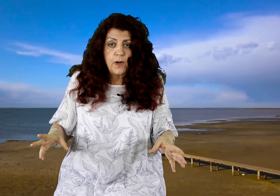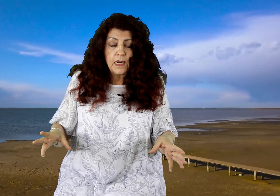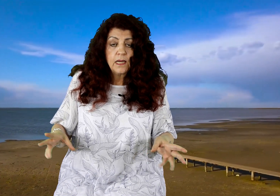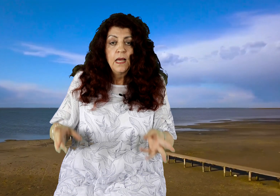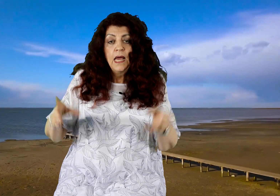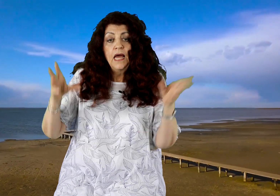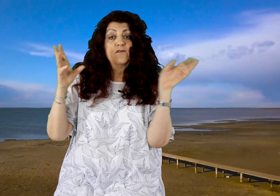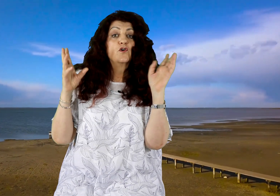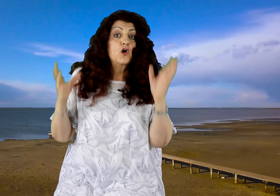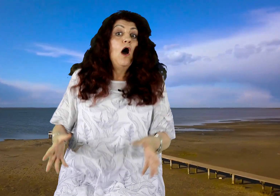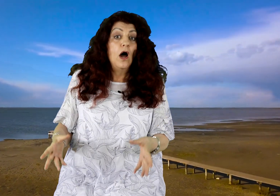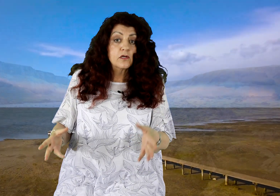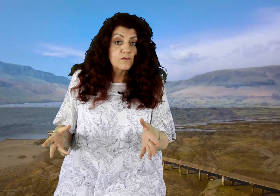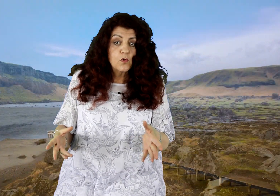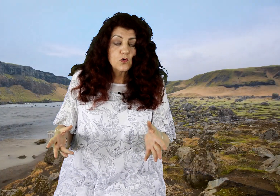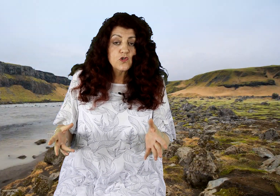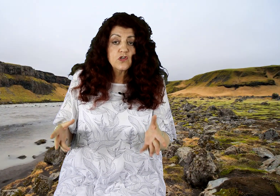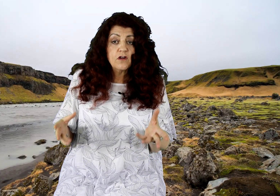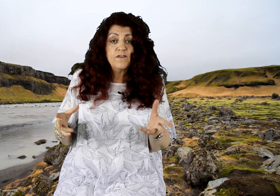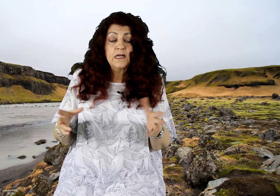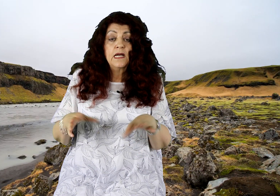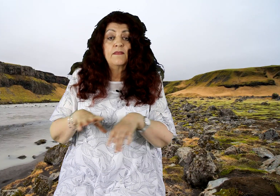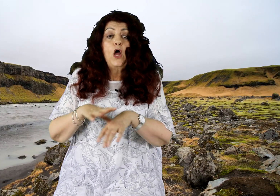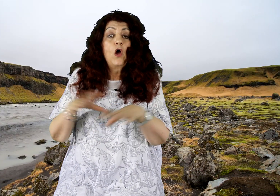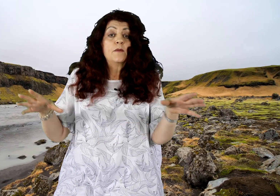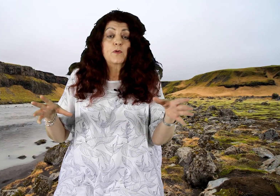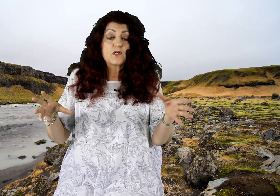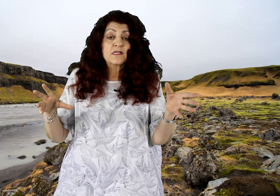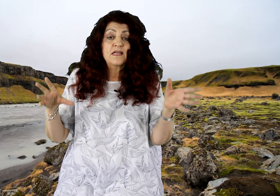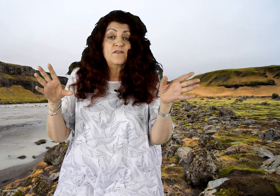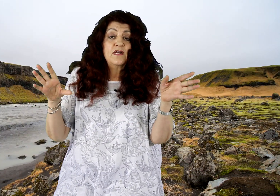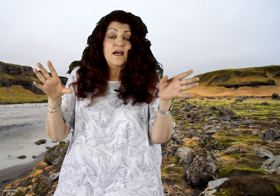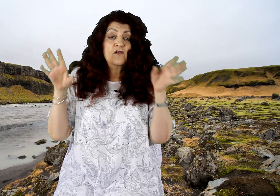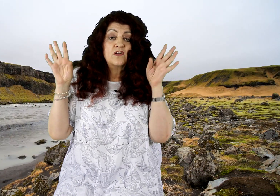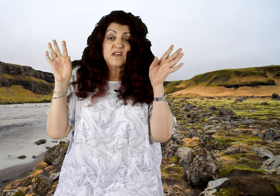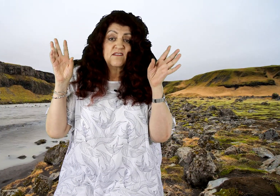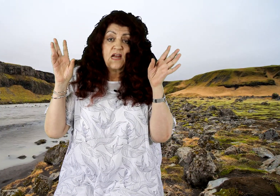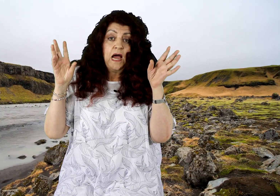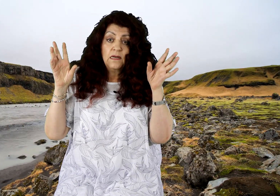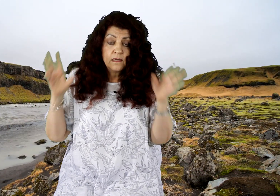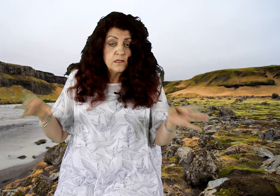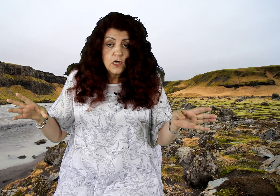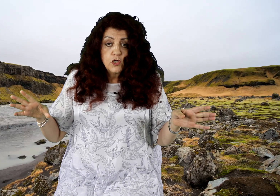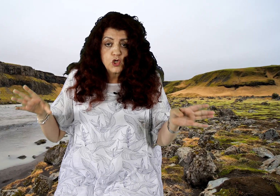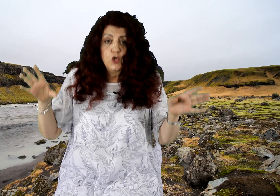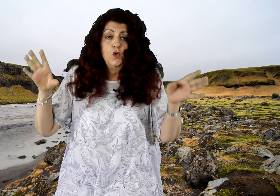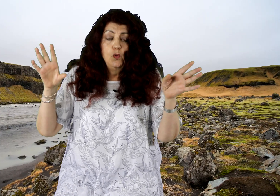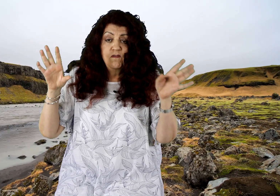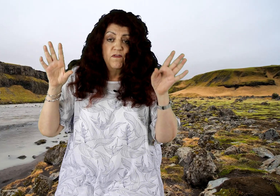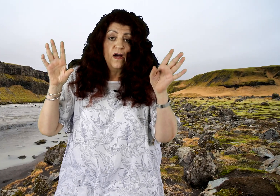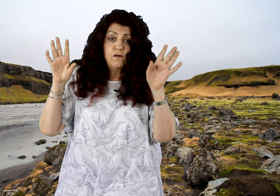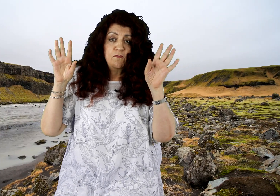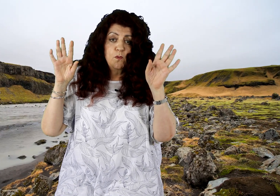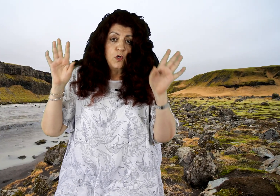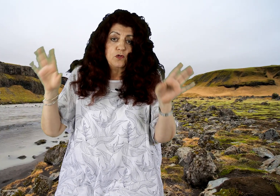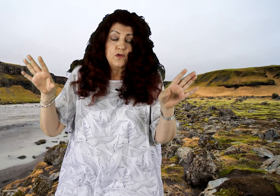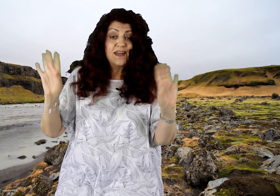break. And if you can't, of course, you start feeling like the only person left alive on a desert island. Too vile for words.